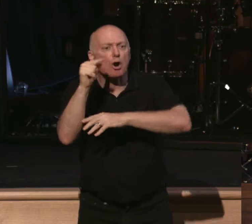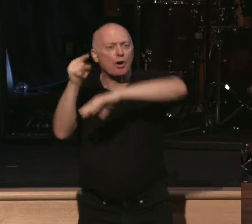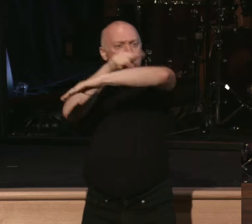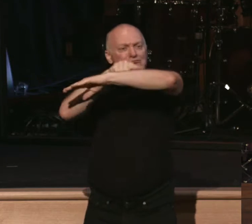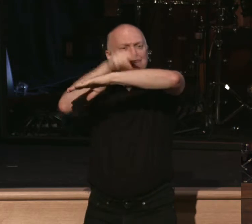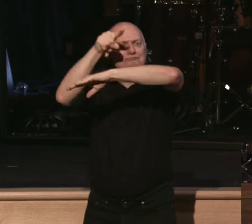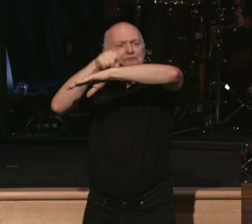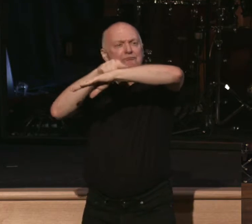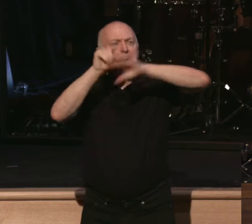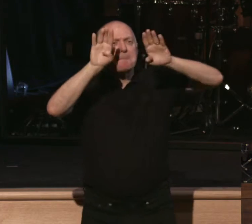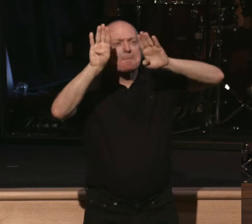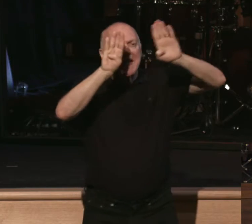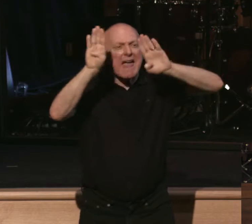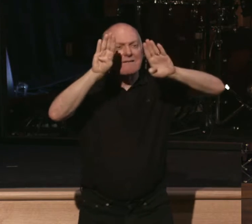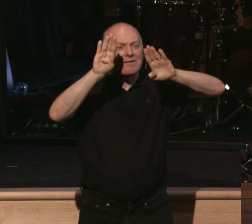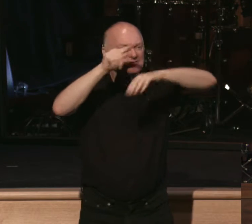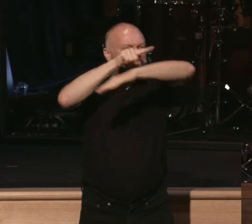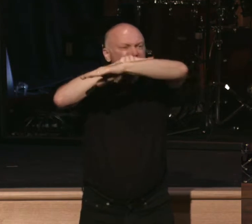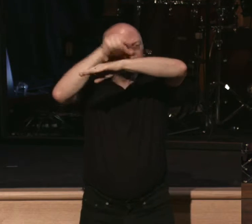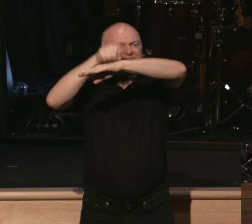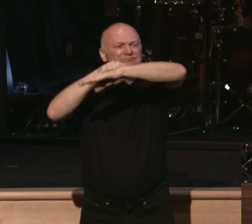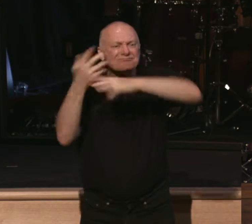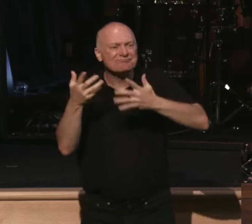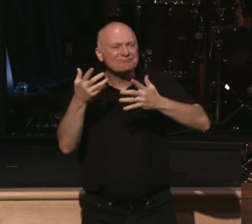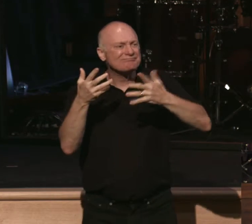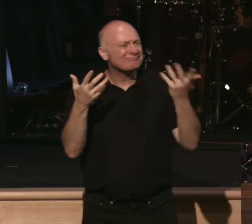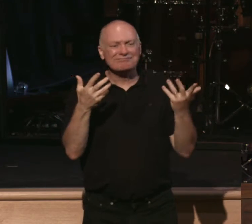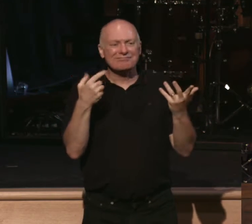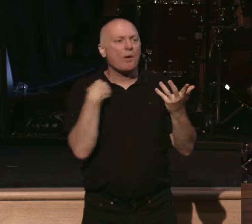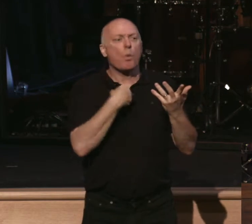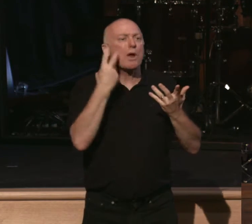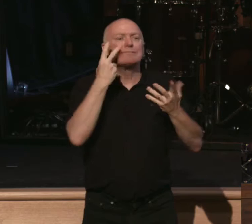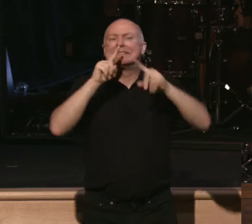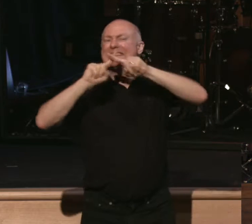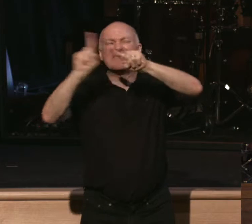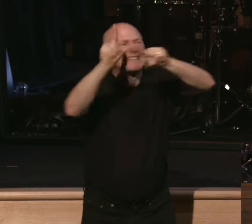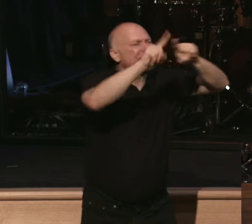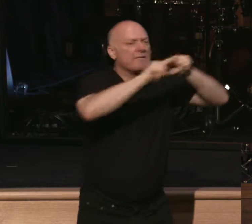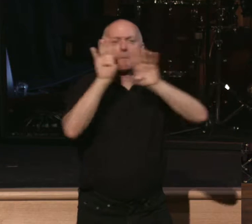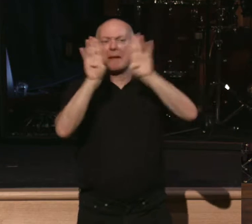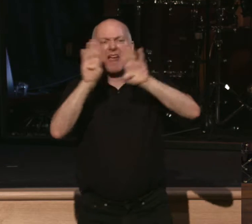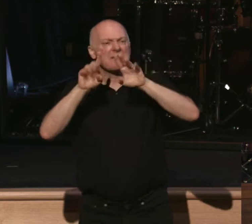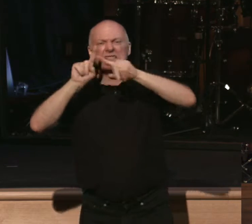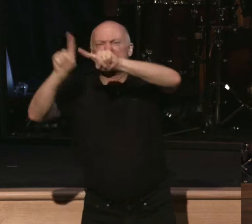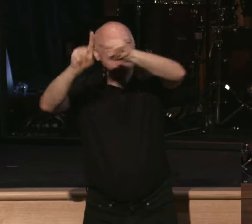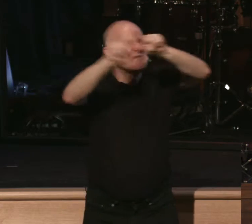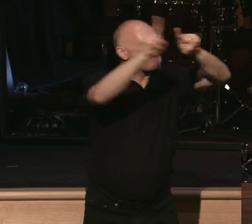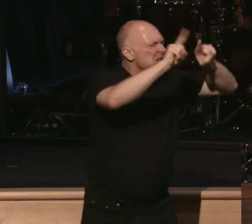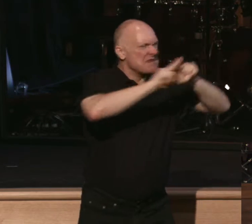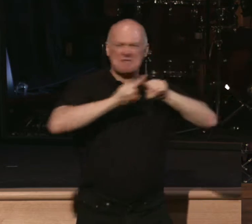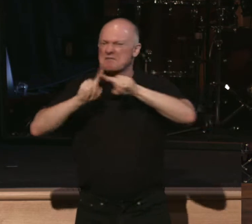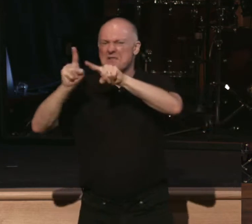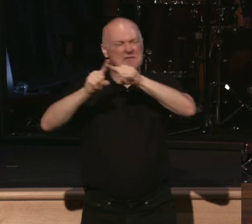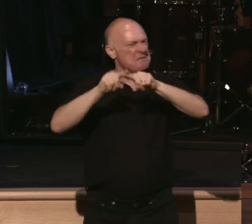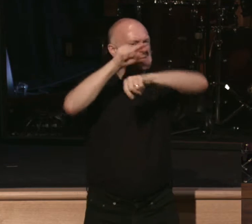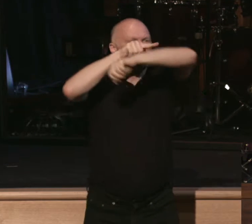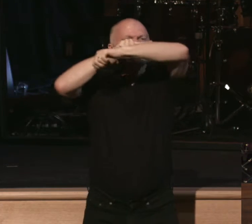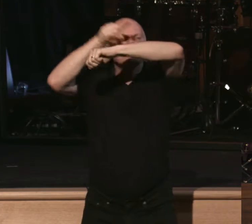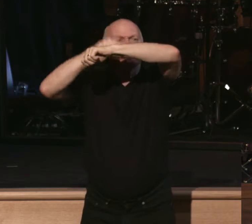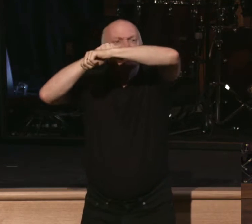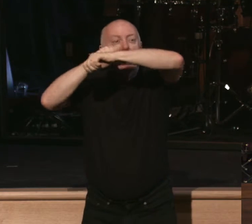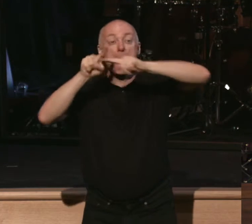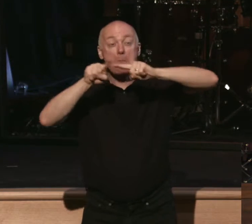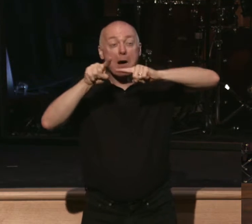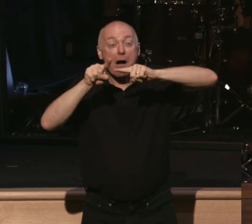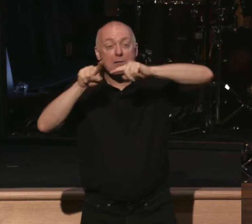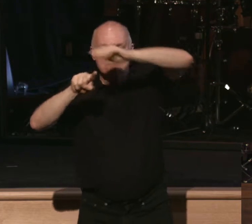things behaviorally at the top of the iceberg, we might look very different in that sense and on a lot of different levels. But